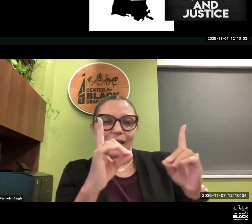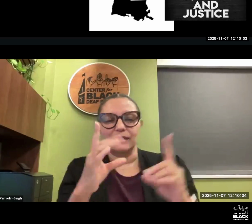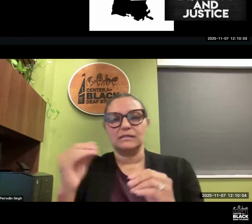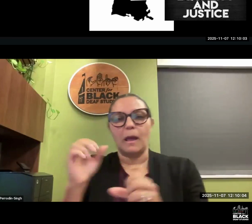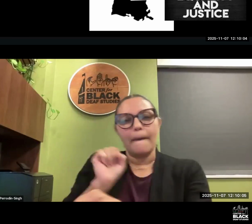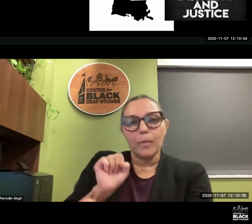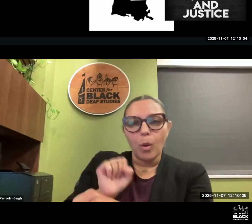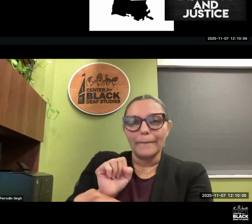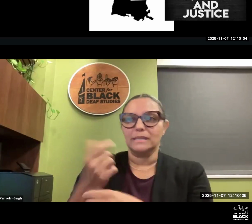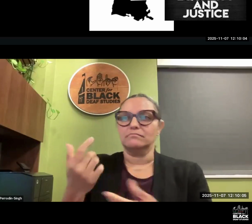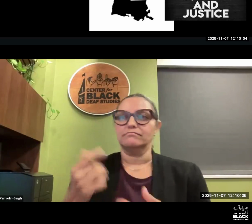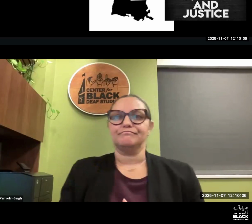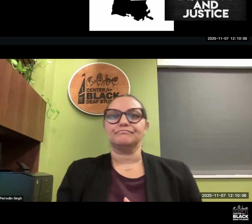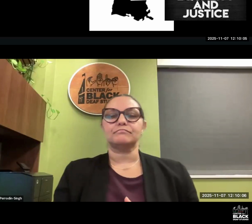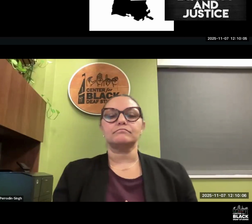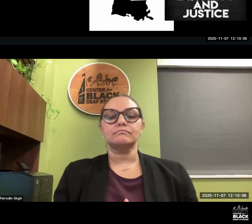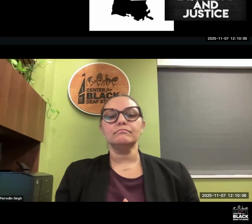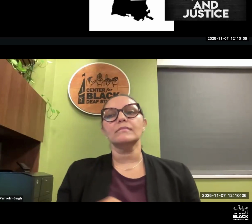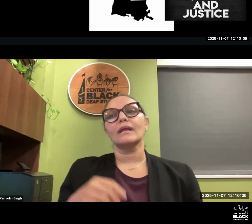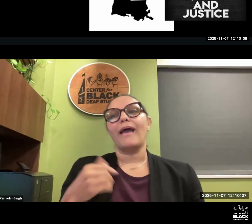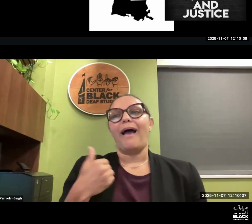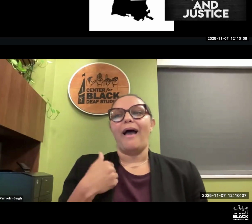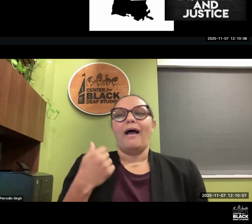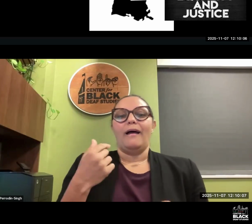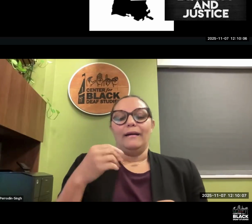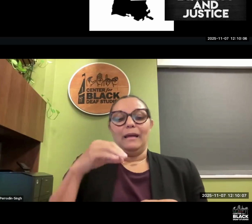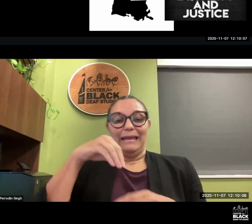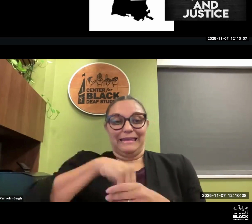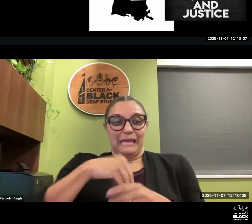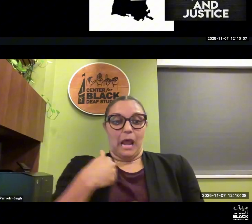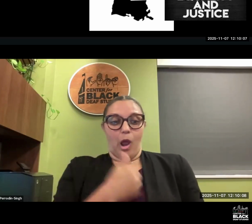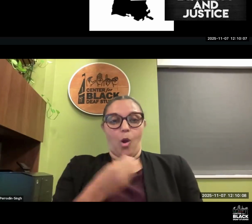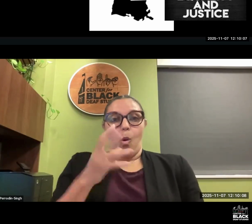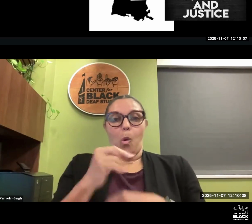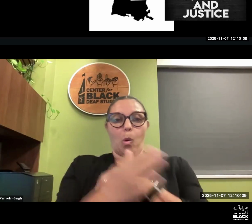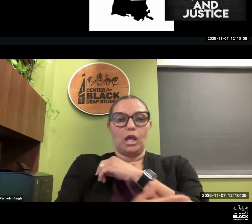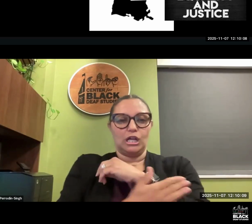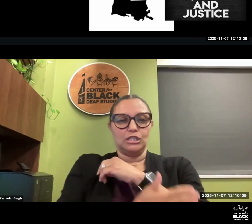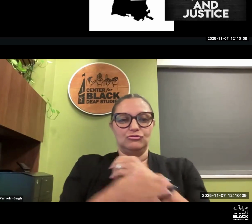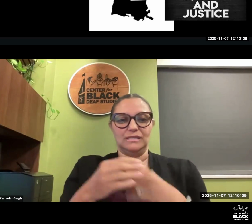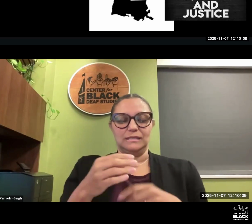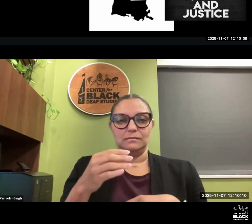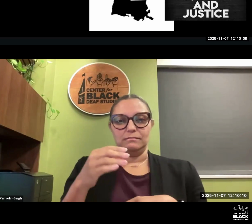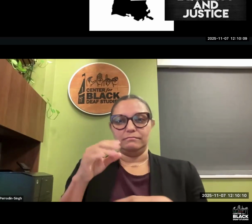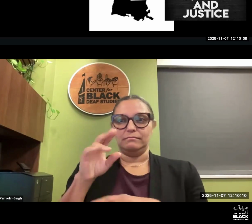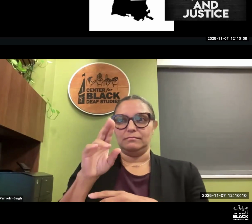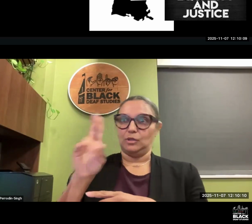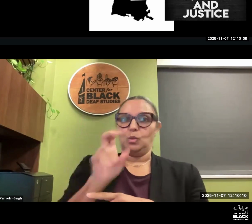did, especially when it came to employment and education.